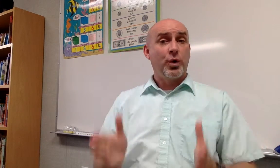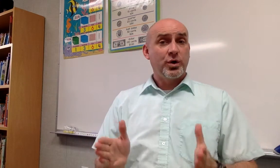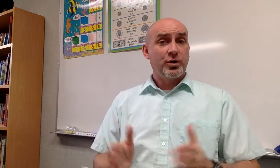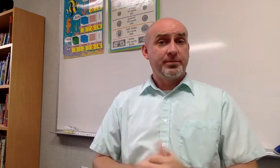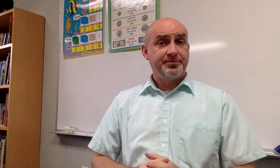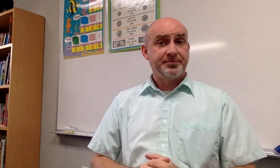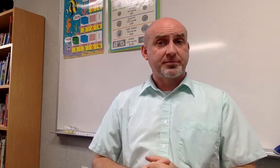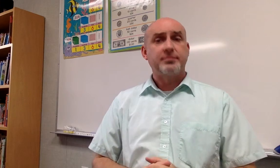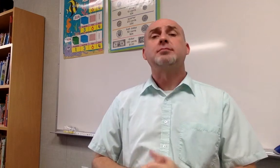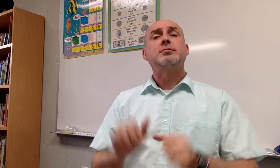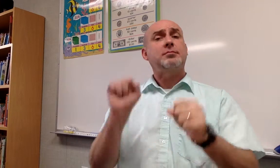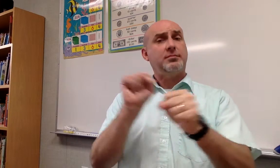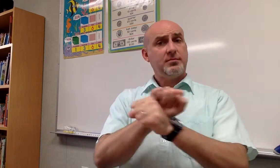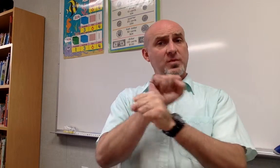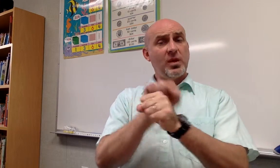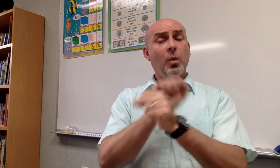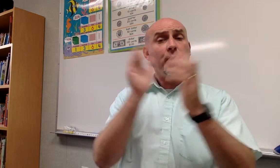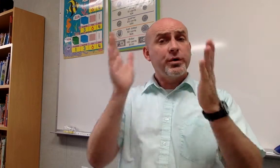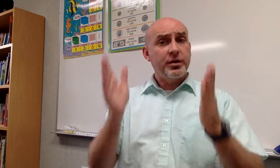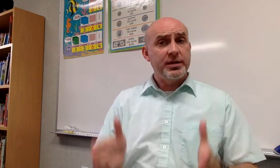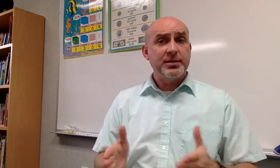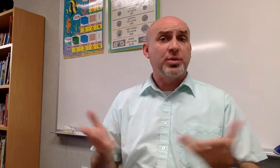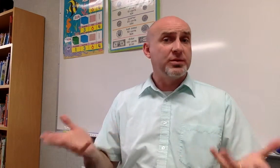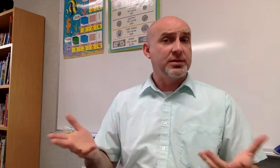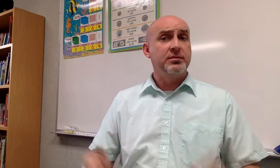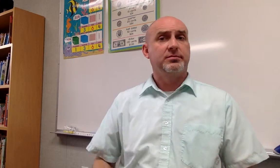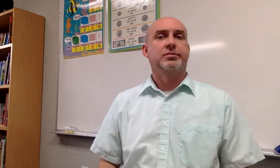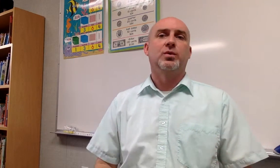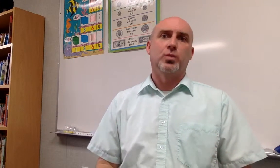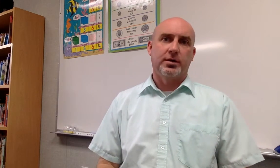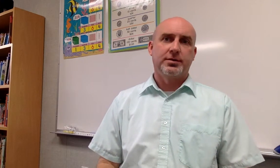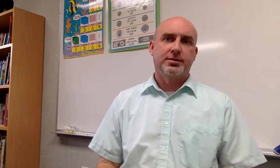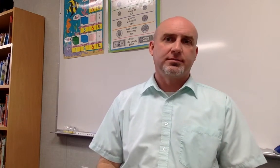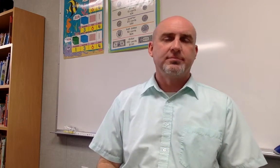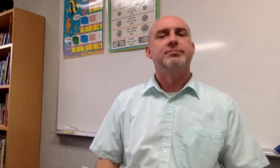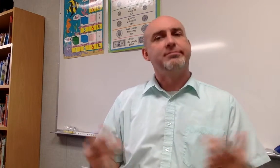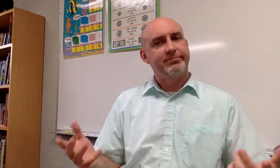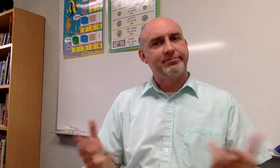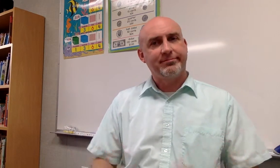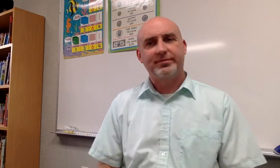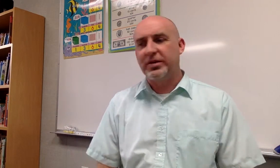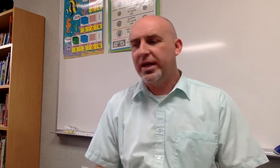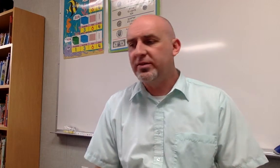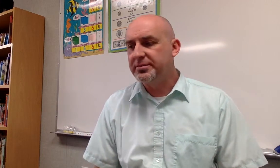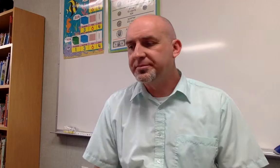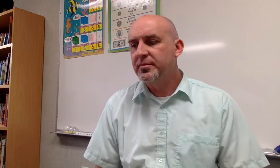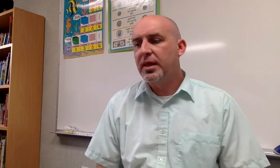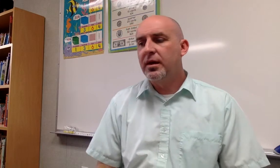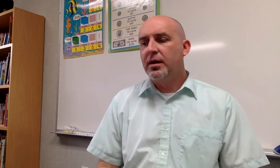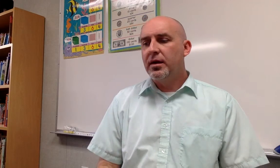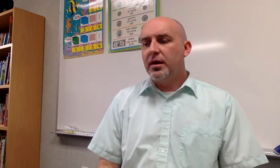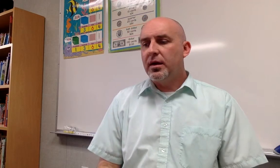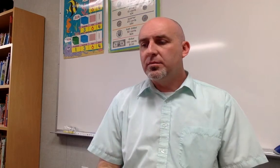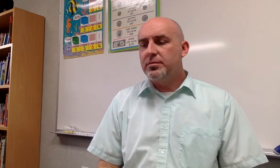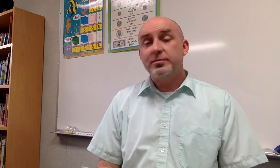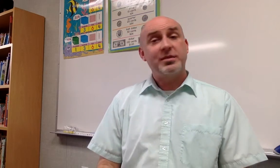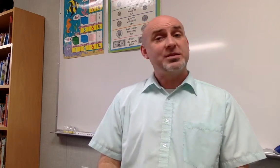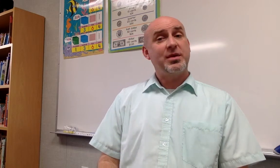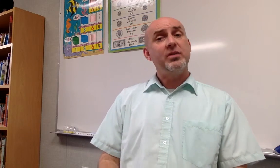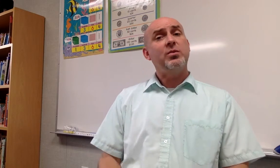Worker. A worker is a person who works. There you have it. There's some other ones